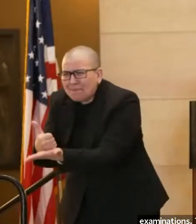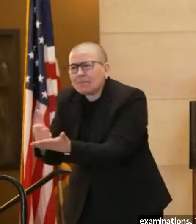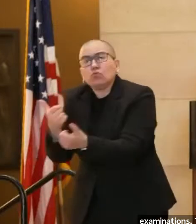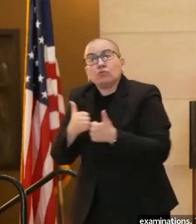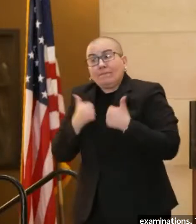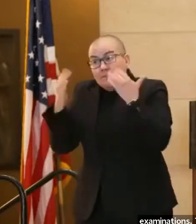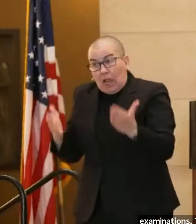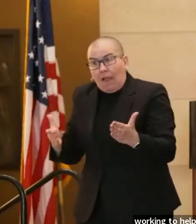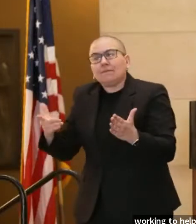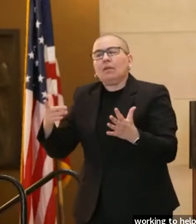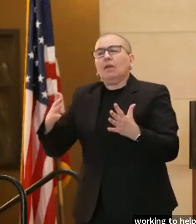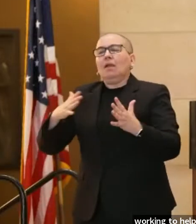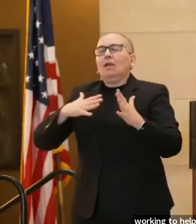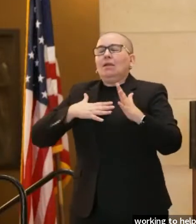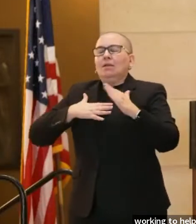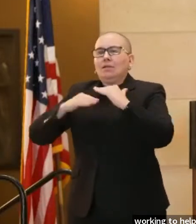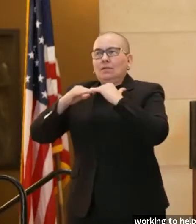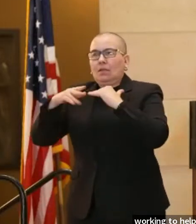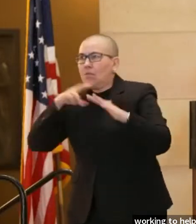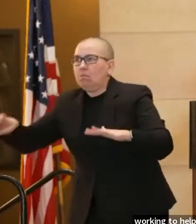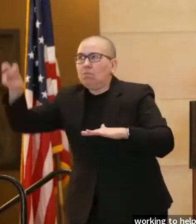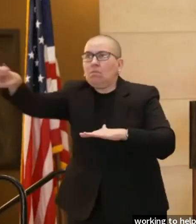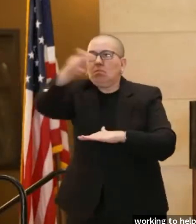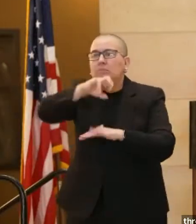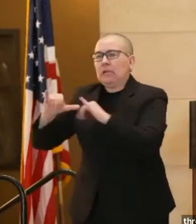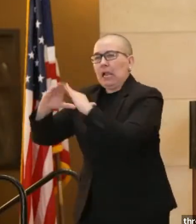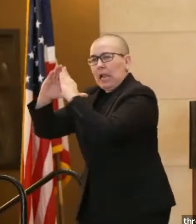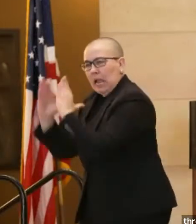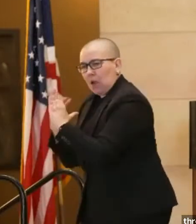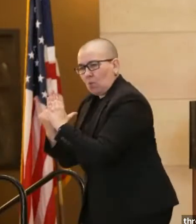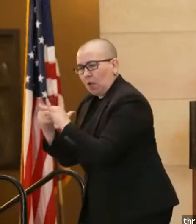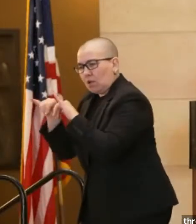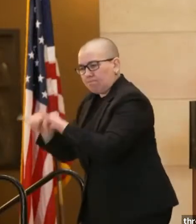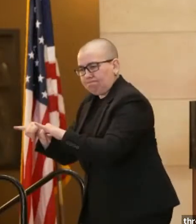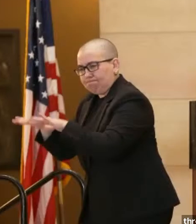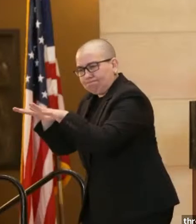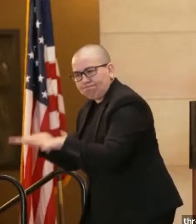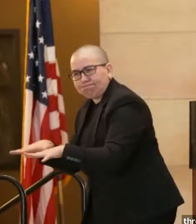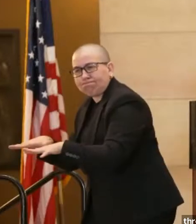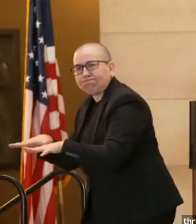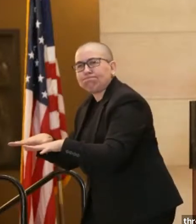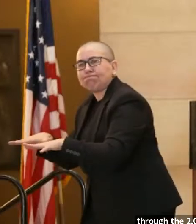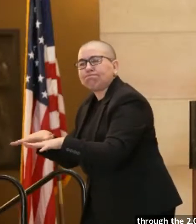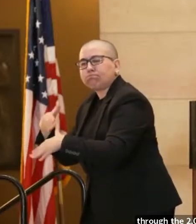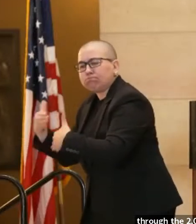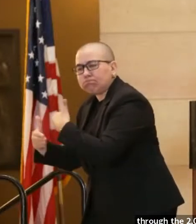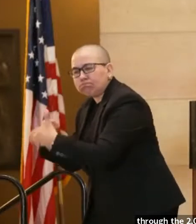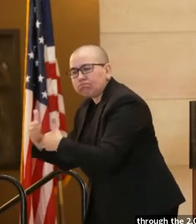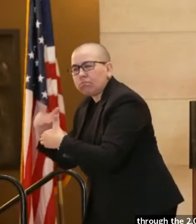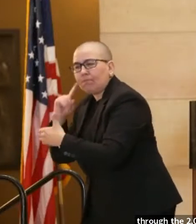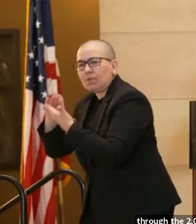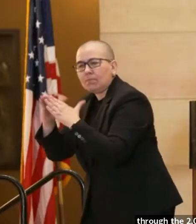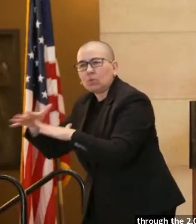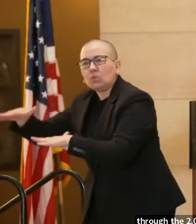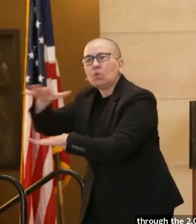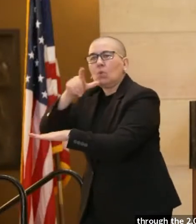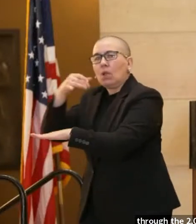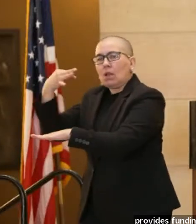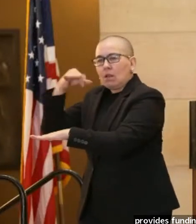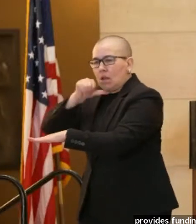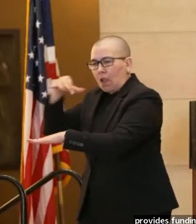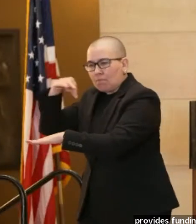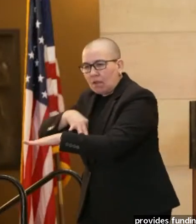through the 2024 Transitional Housing Program, which provides fundings for community-based nonprofits and tribal